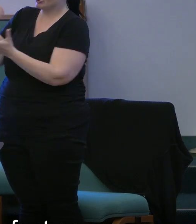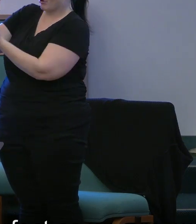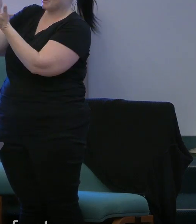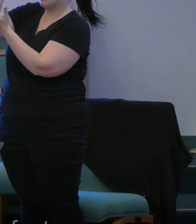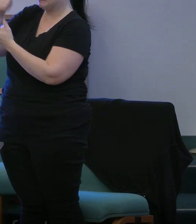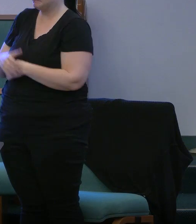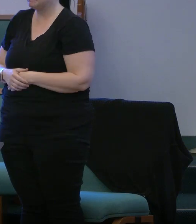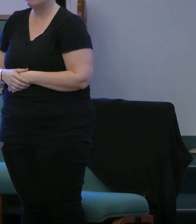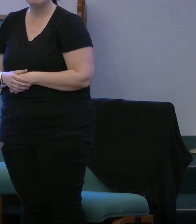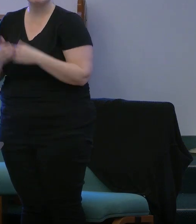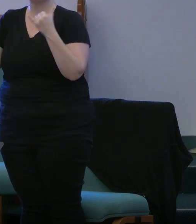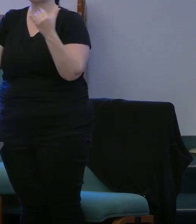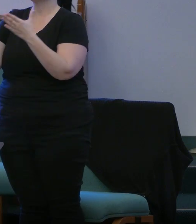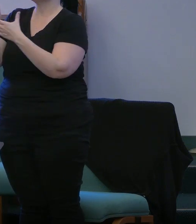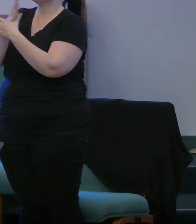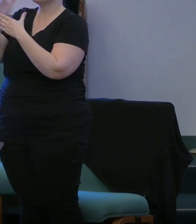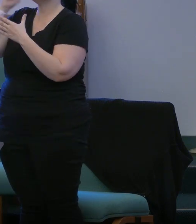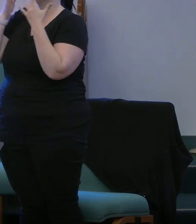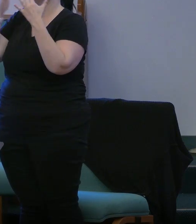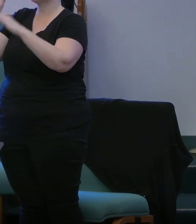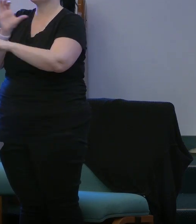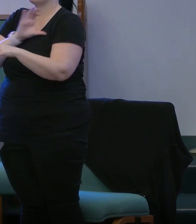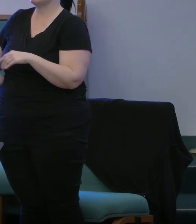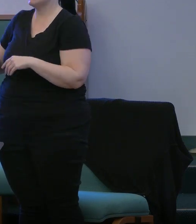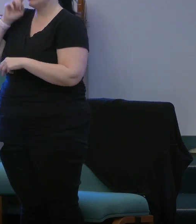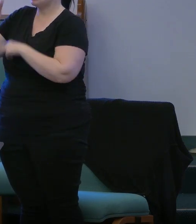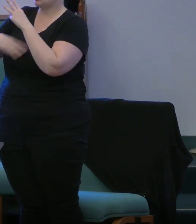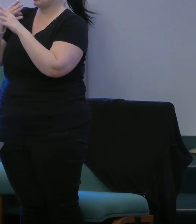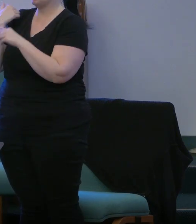Amen. Let us share together in the singing of Christ for the World We Sing.